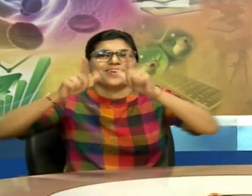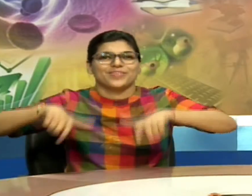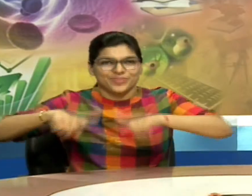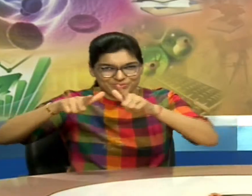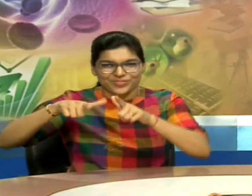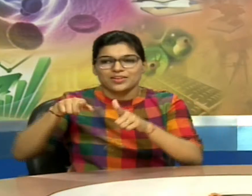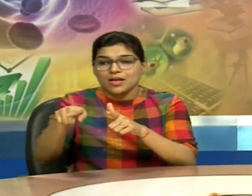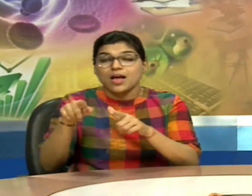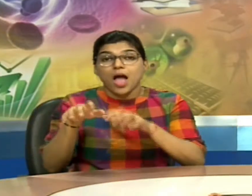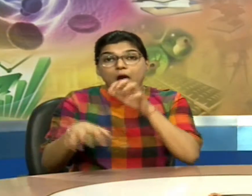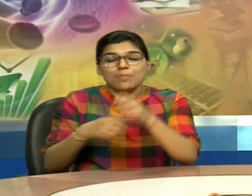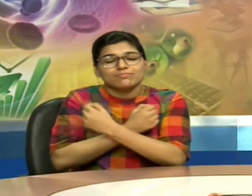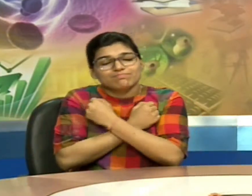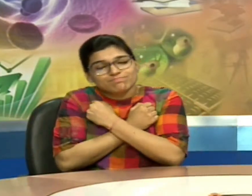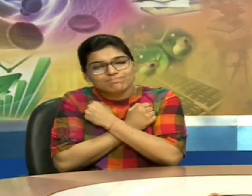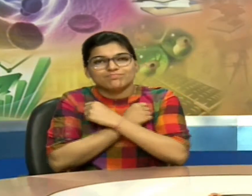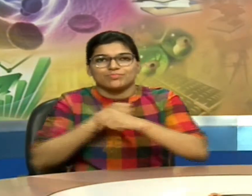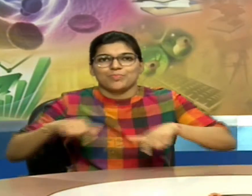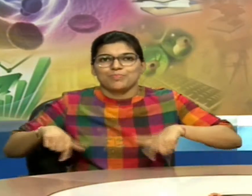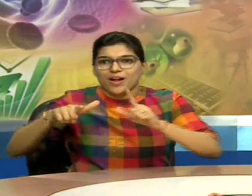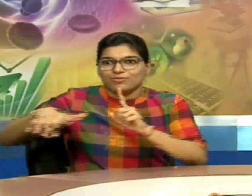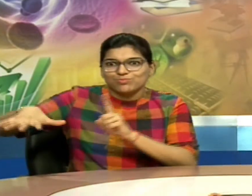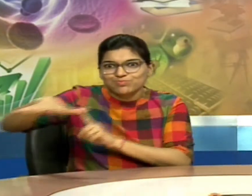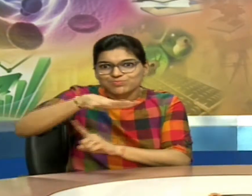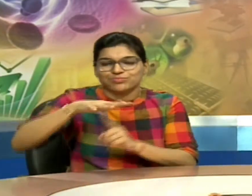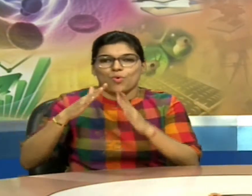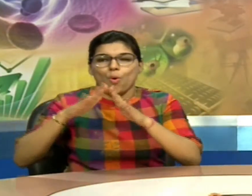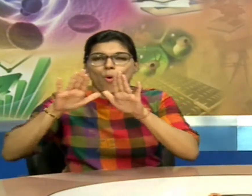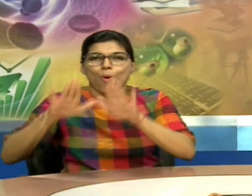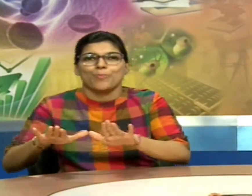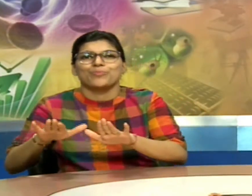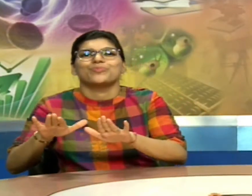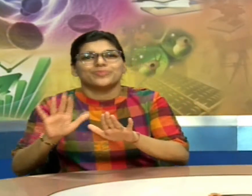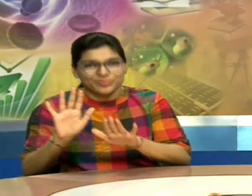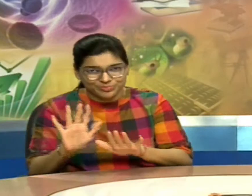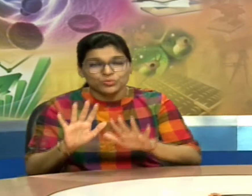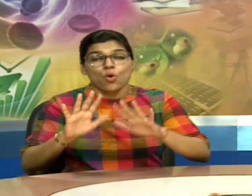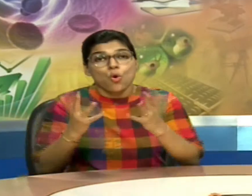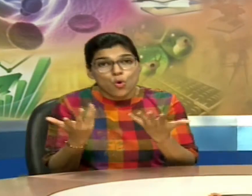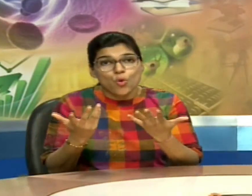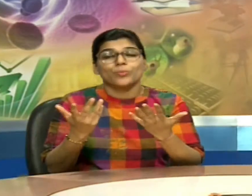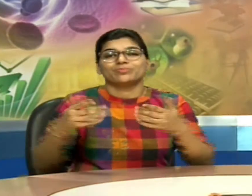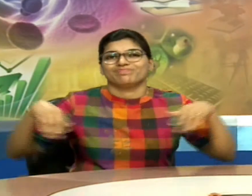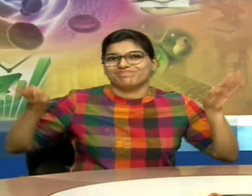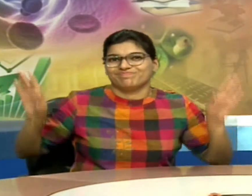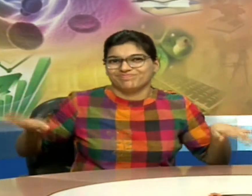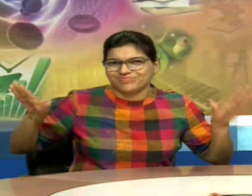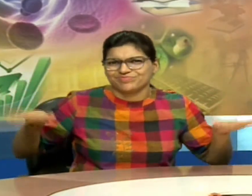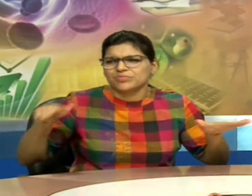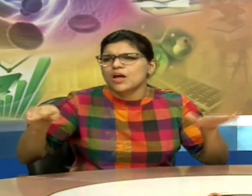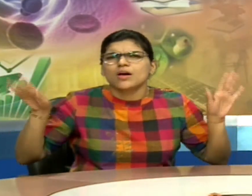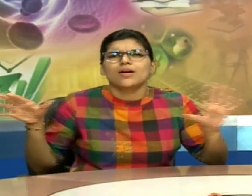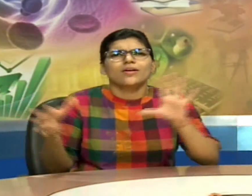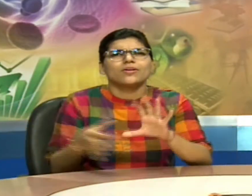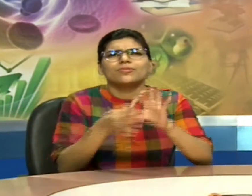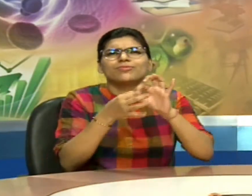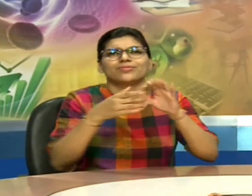No, animals live in forest. They love to stay and live in forest. Like birds, where do they